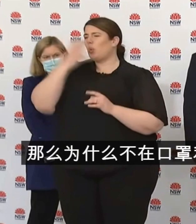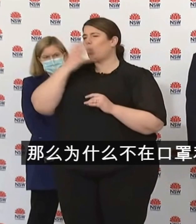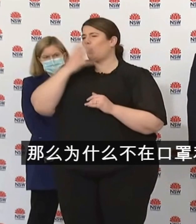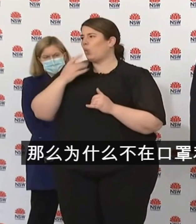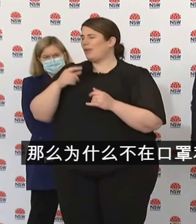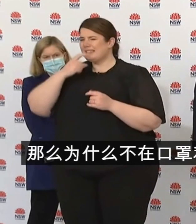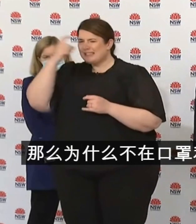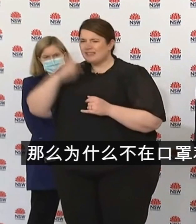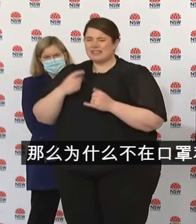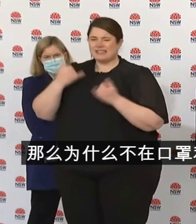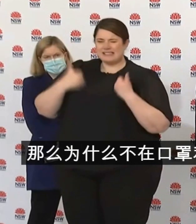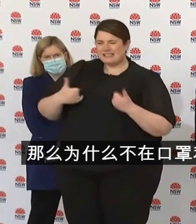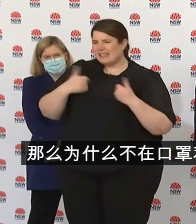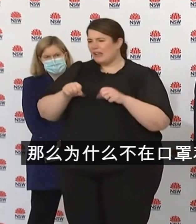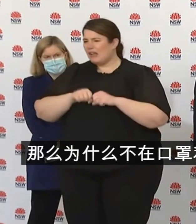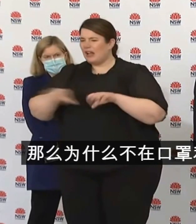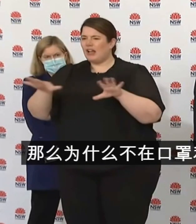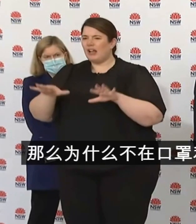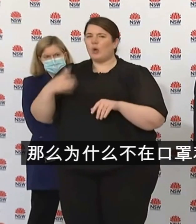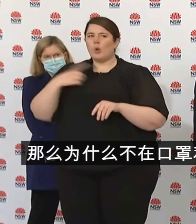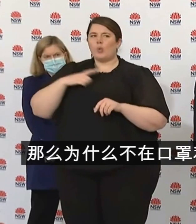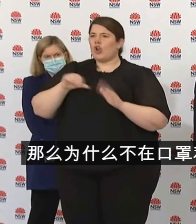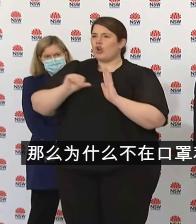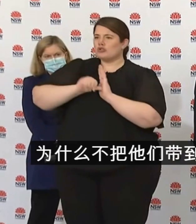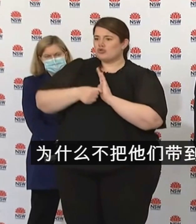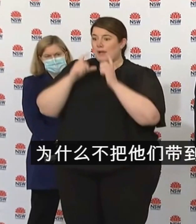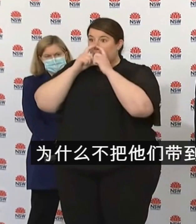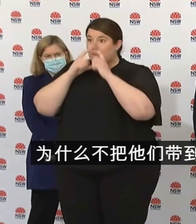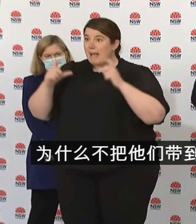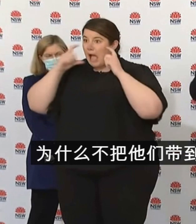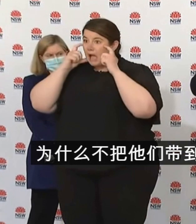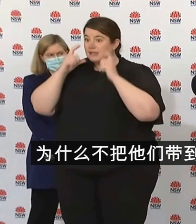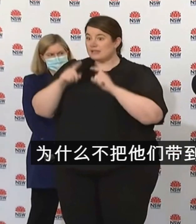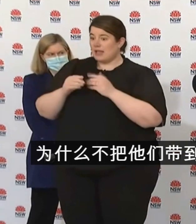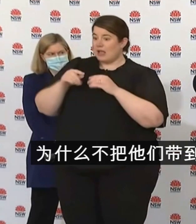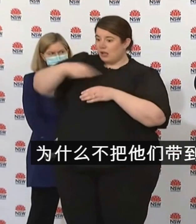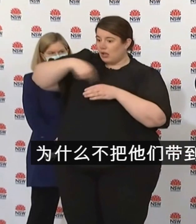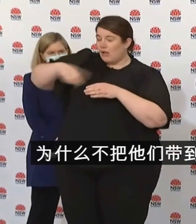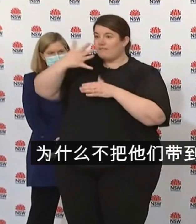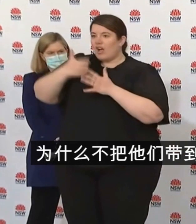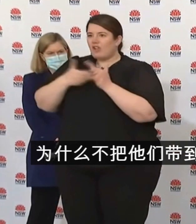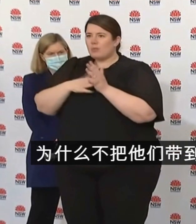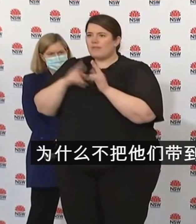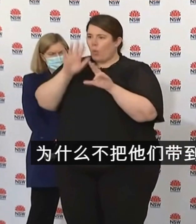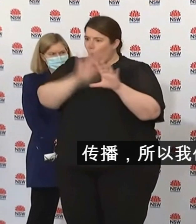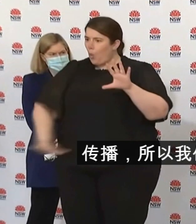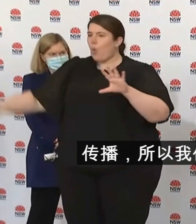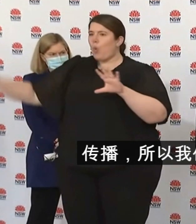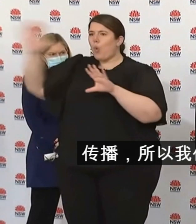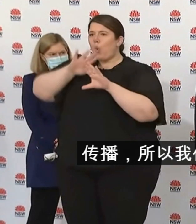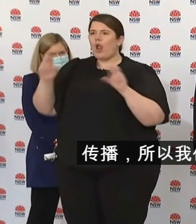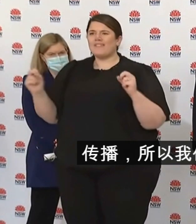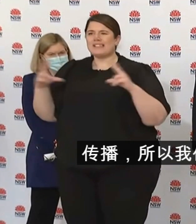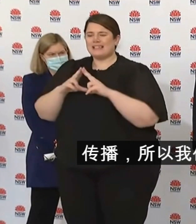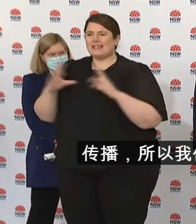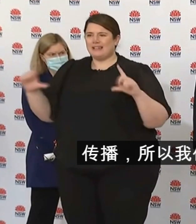day. So why not bring in these stricter rules around masks and distance? Why not bring them in for all of Greater Sydney to try and get ahead of possible spread so that we're